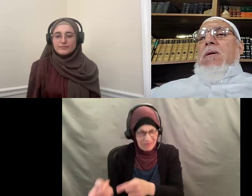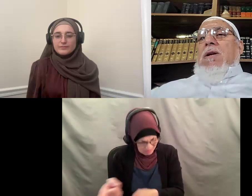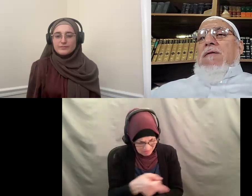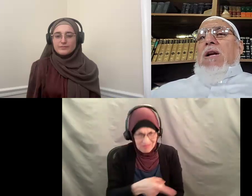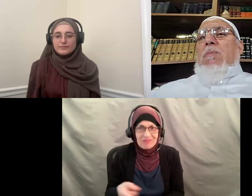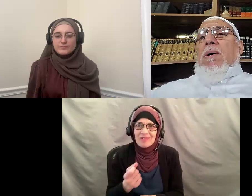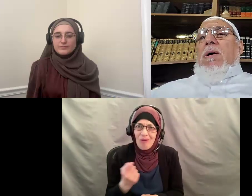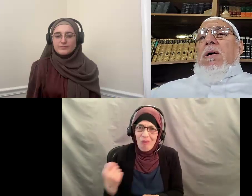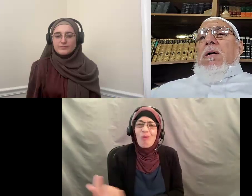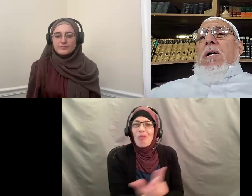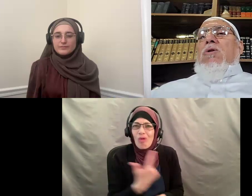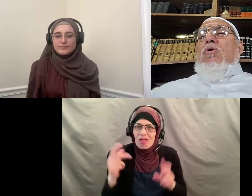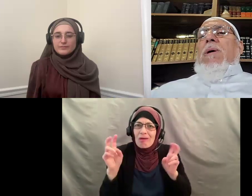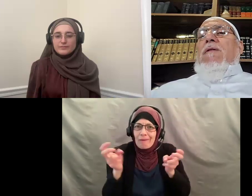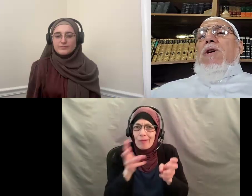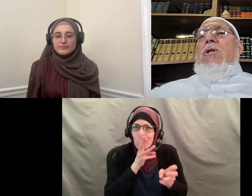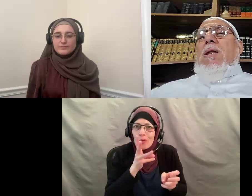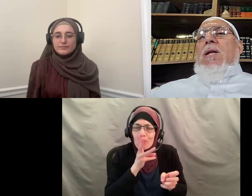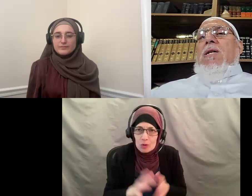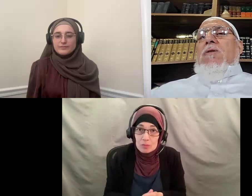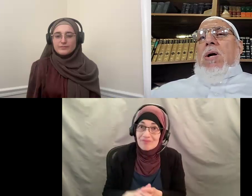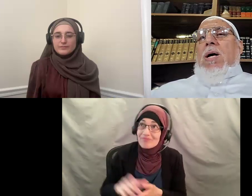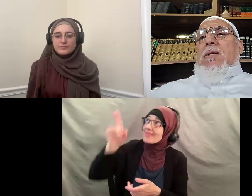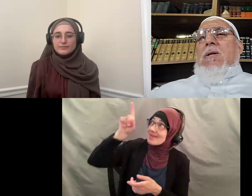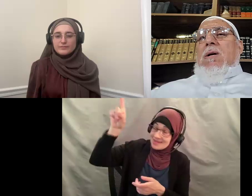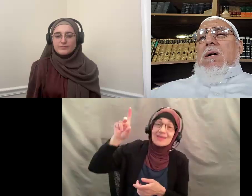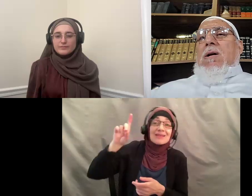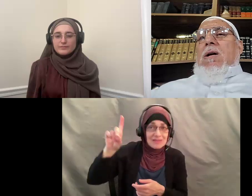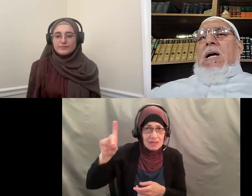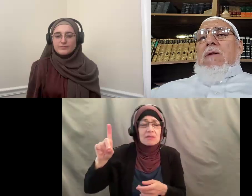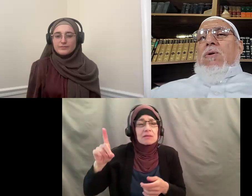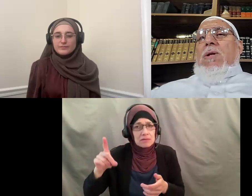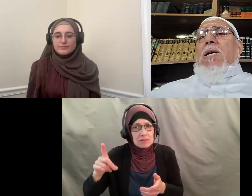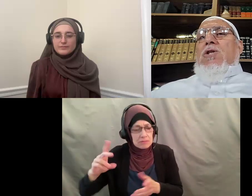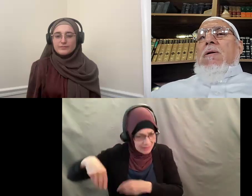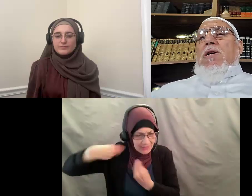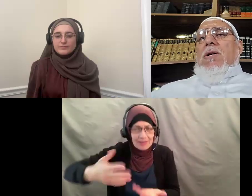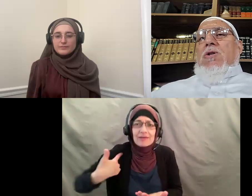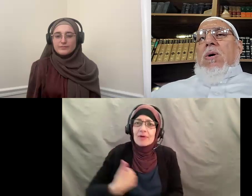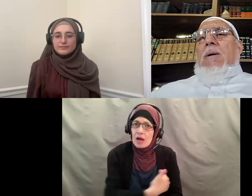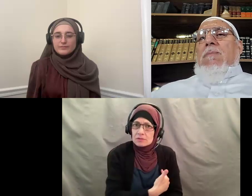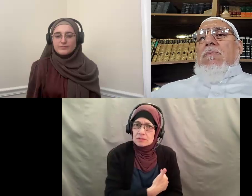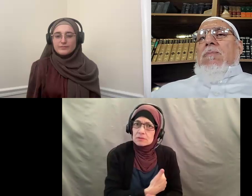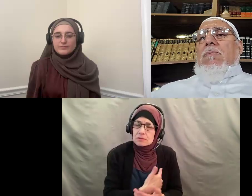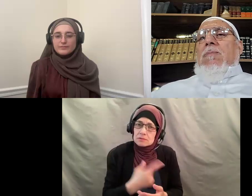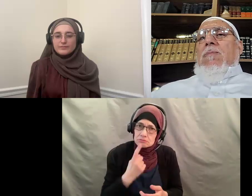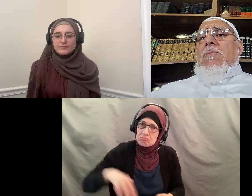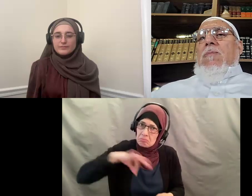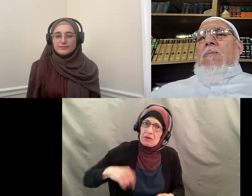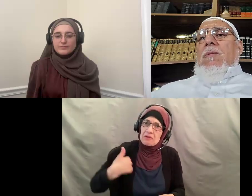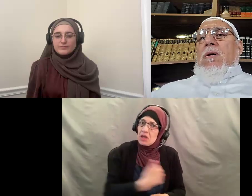and develop into beneficial things for us and for the next generations to come.